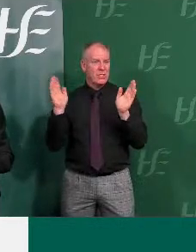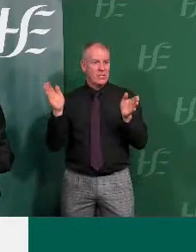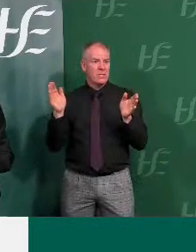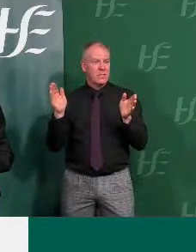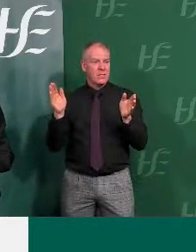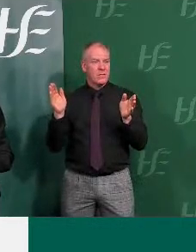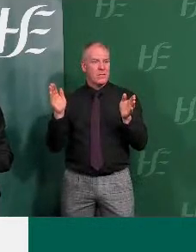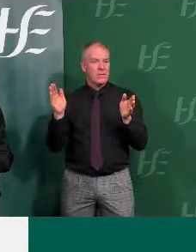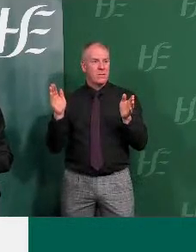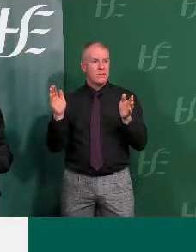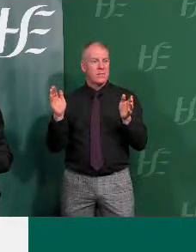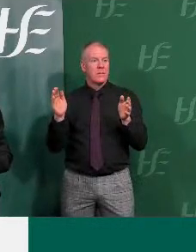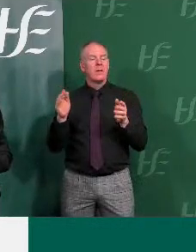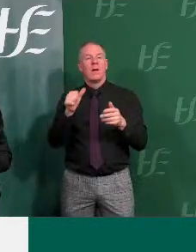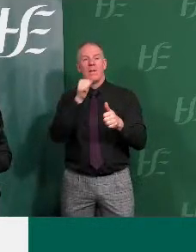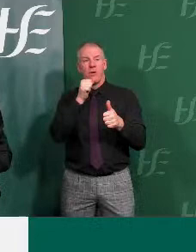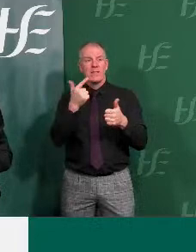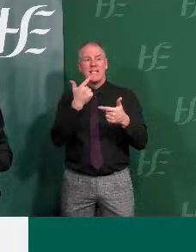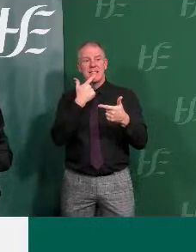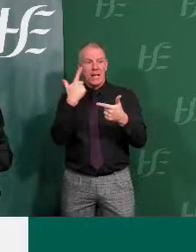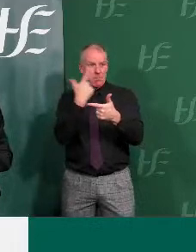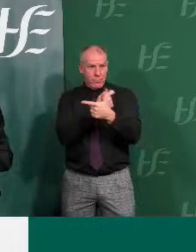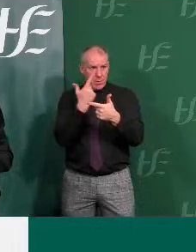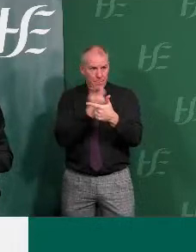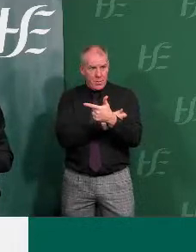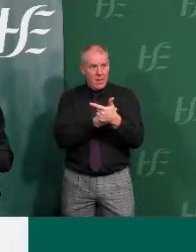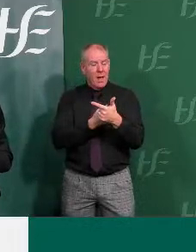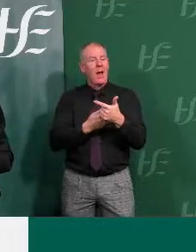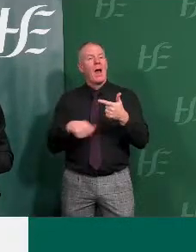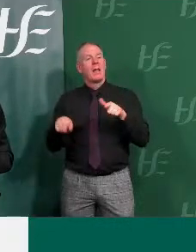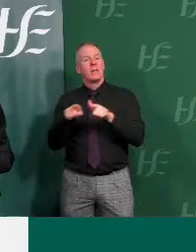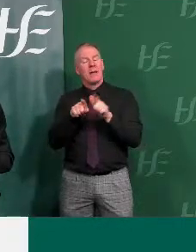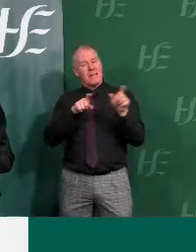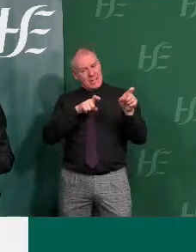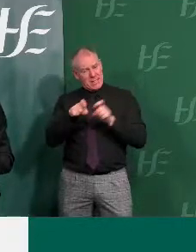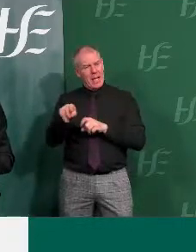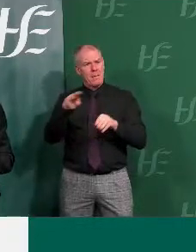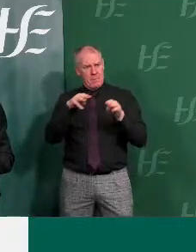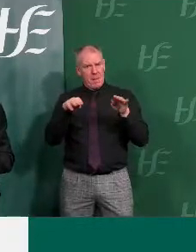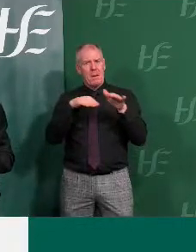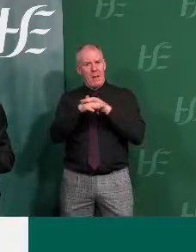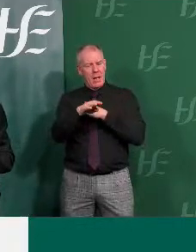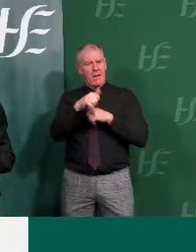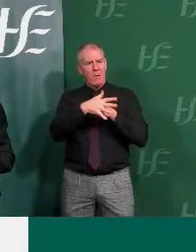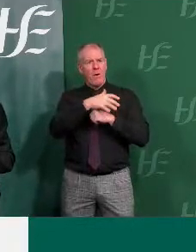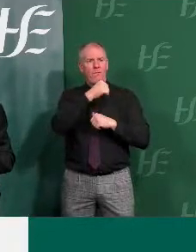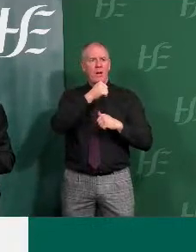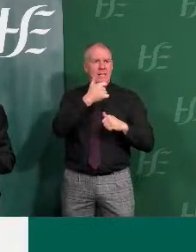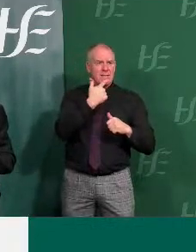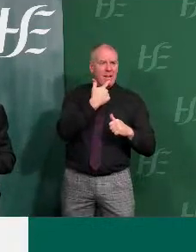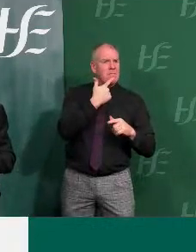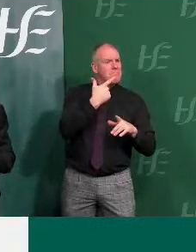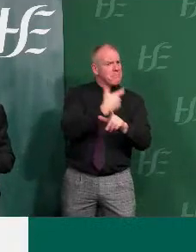have received their dose 1 and dose 2, and very positively, still people coming through for dose 1 and dose 2. And you